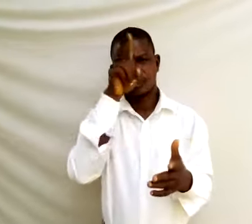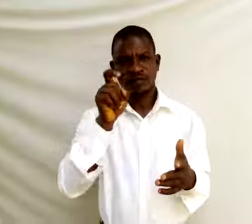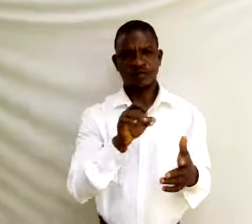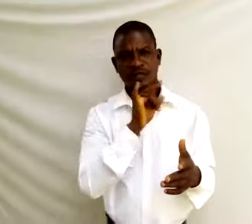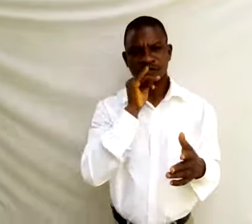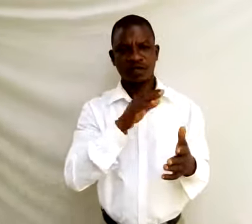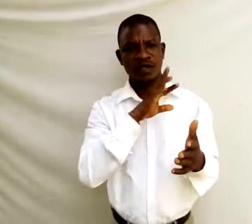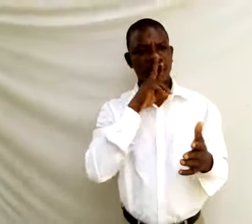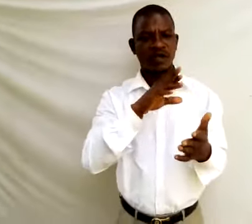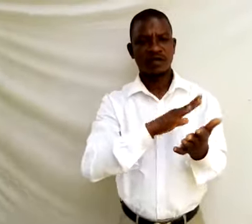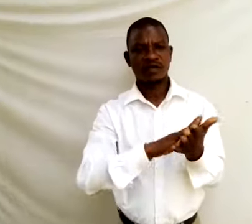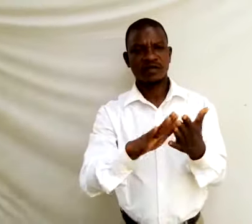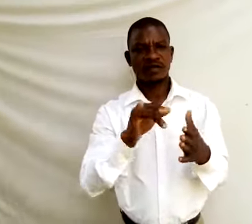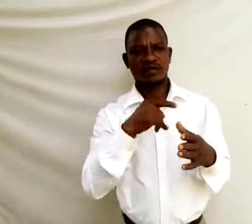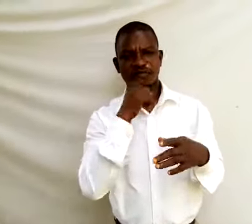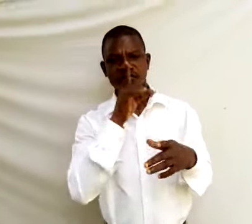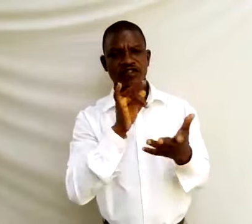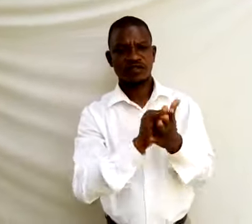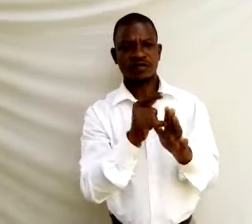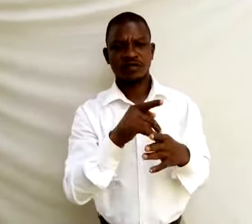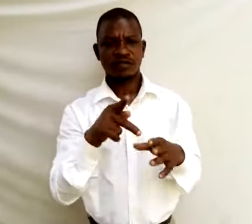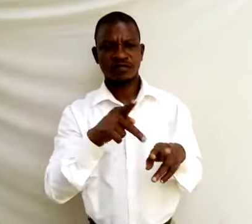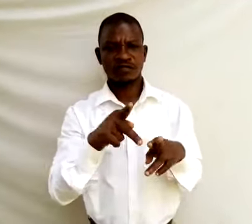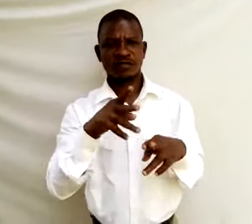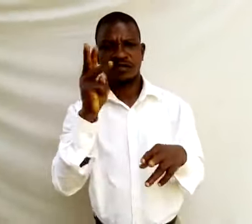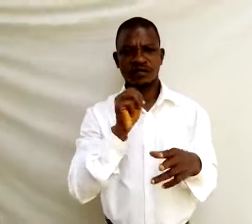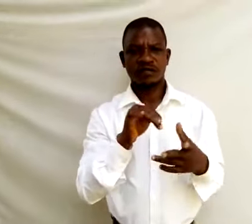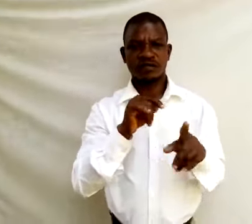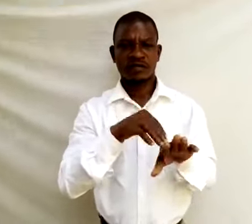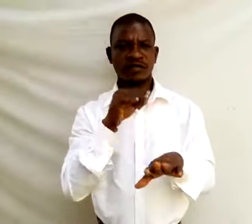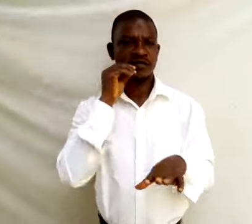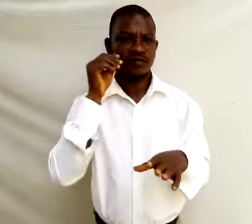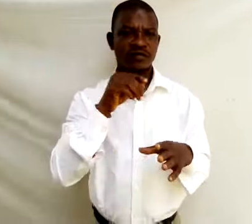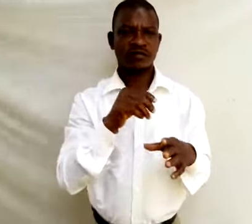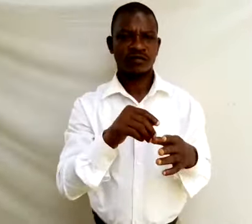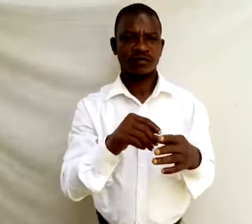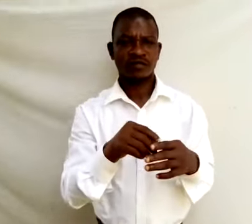clear. Ensure you practice them at home.